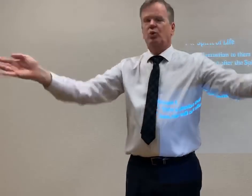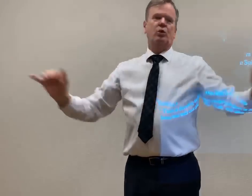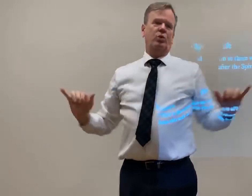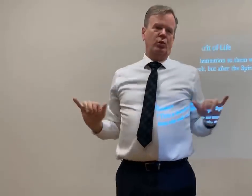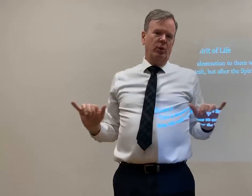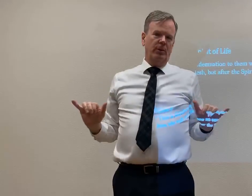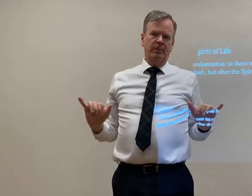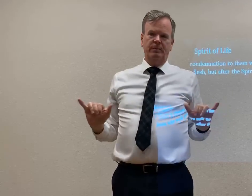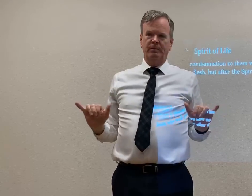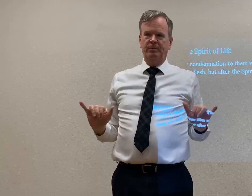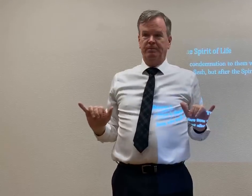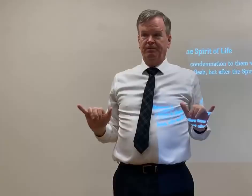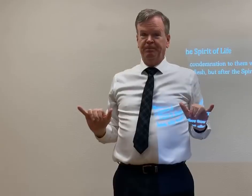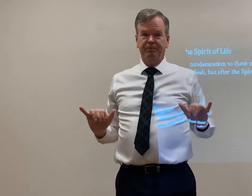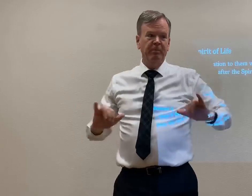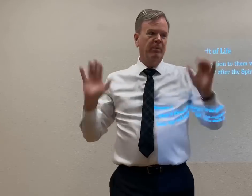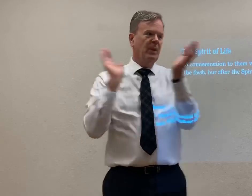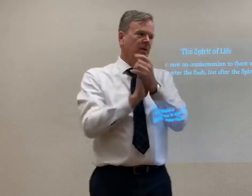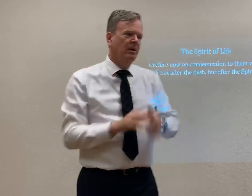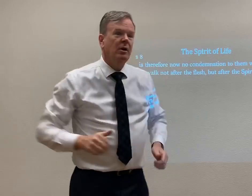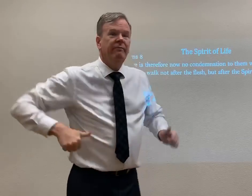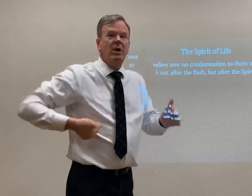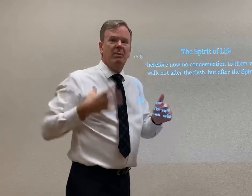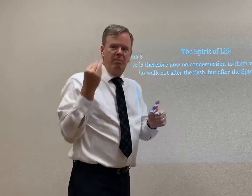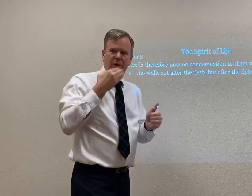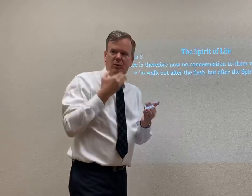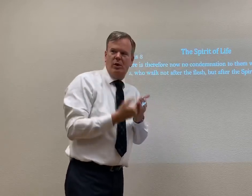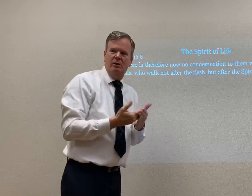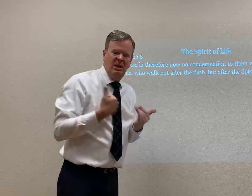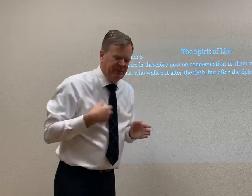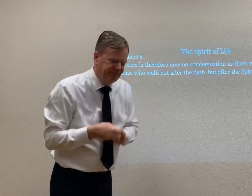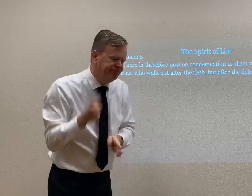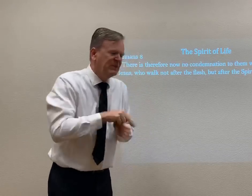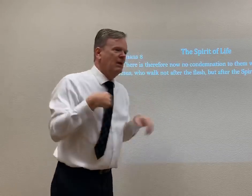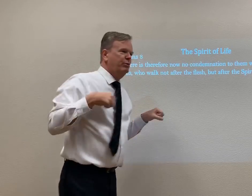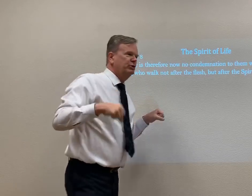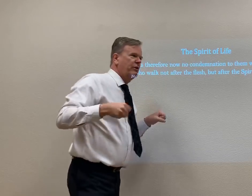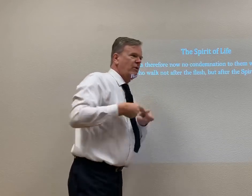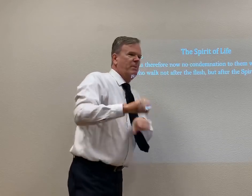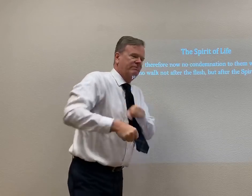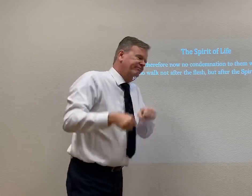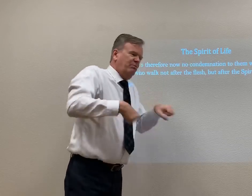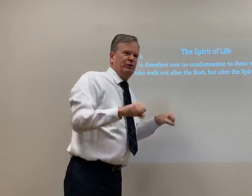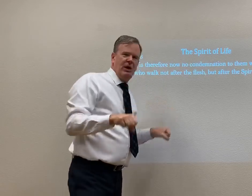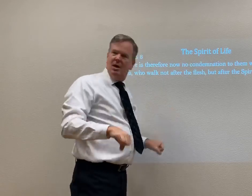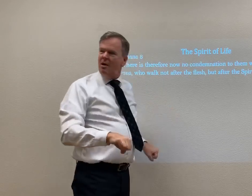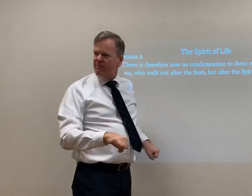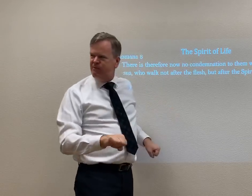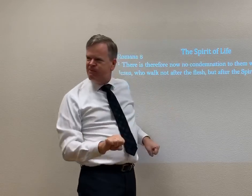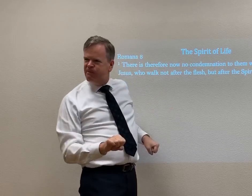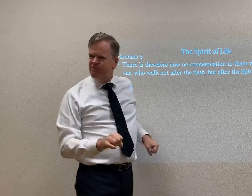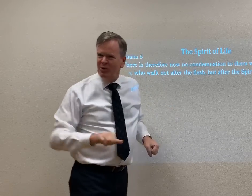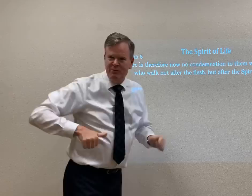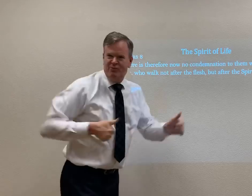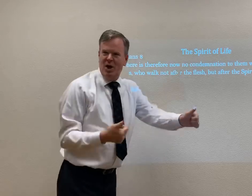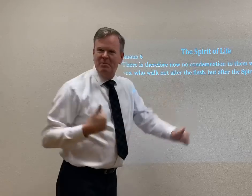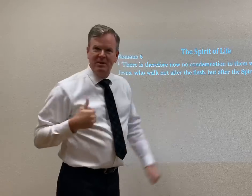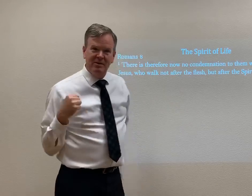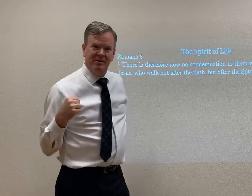applies to each and every one of us. Okay. So follow me, okay. Now I just jumped onto my motorcycle from my bicycle, so